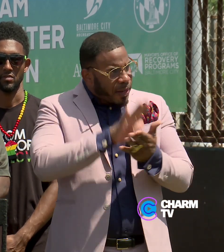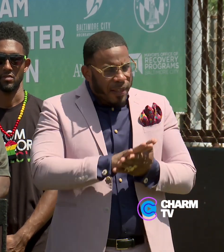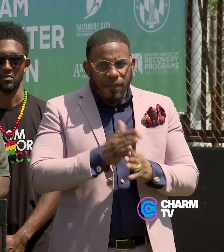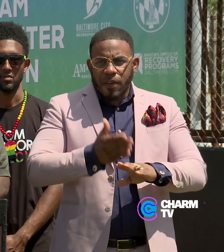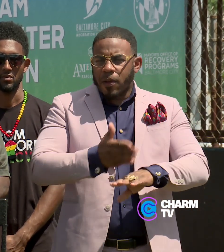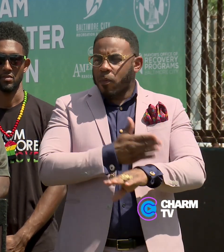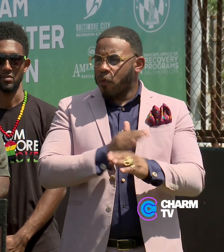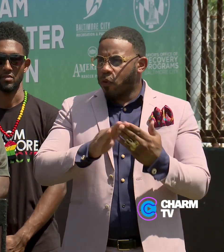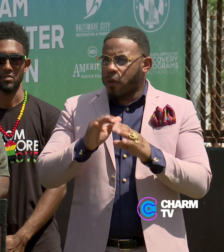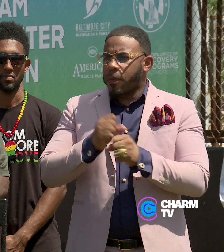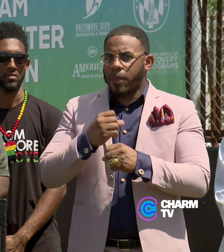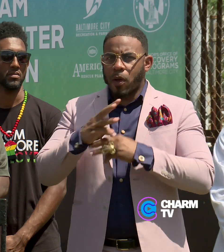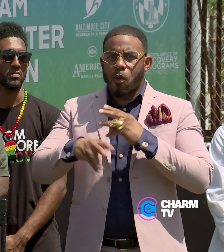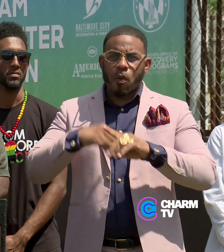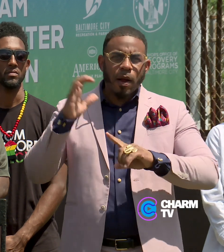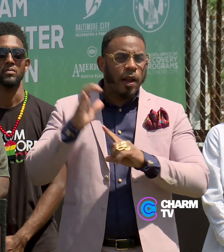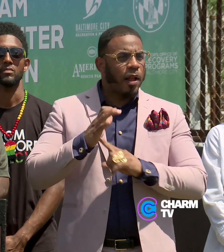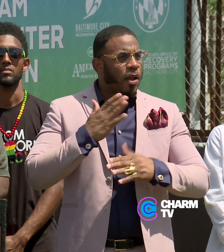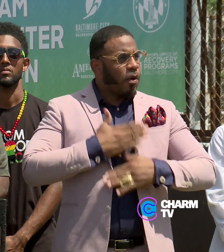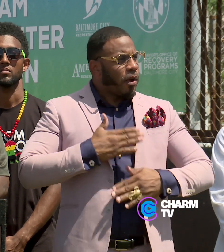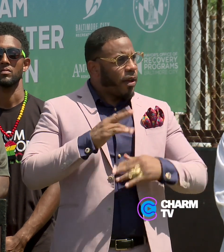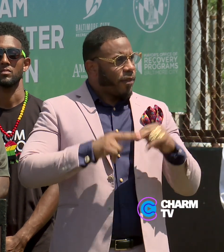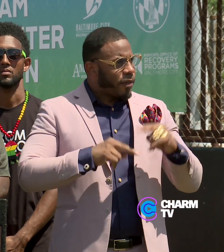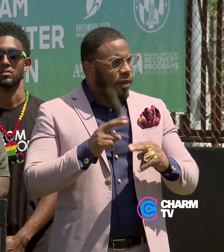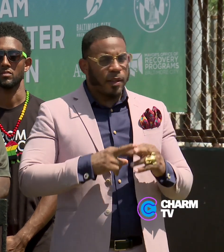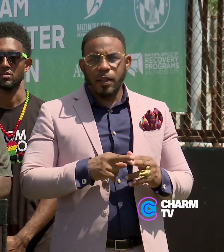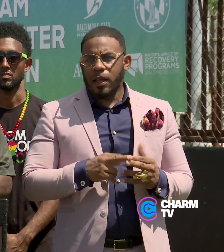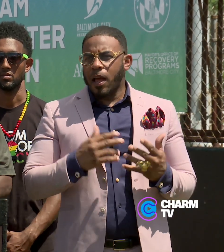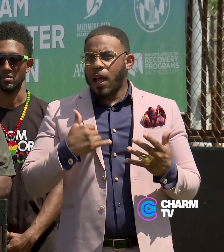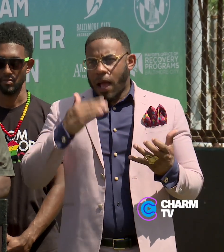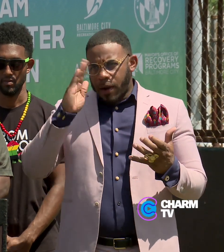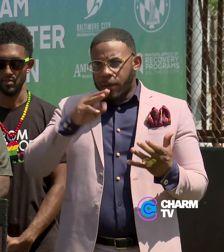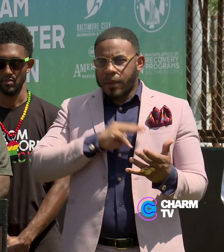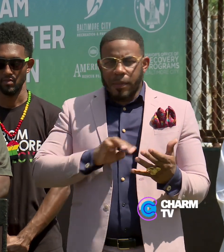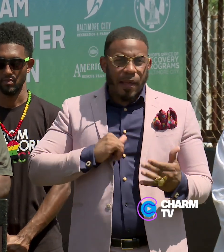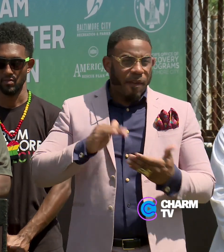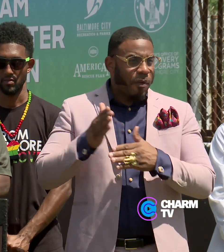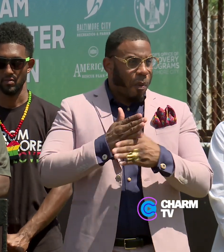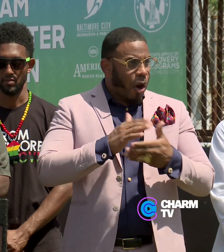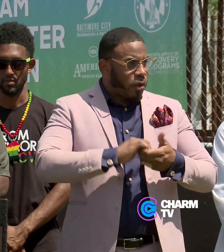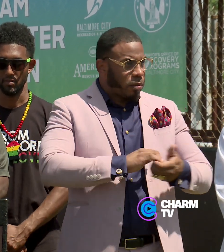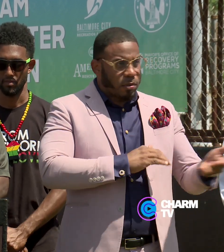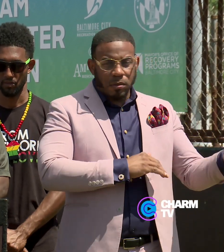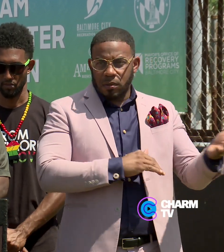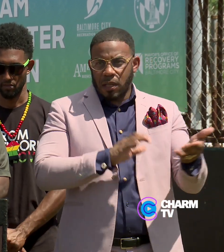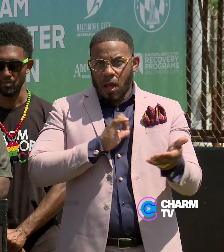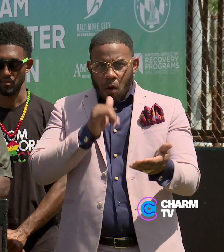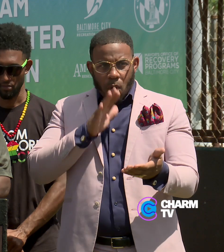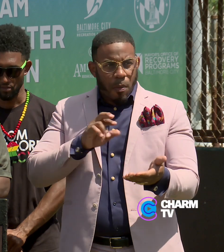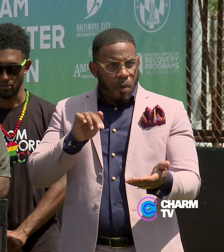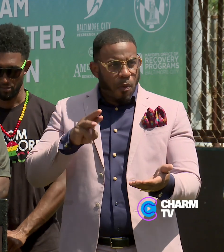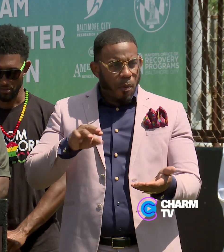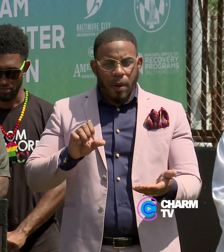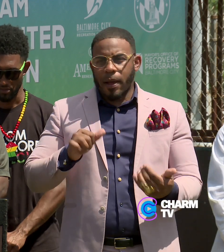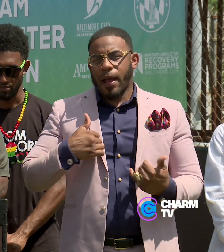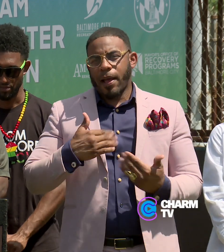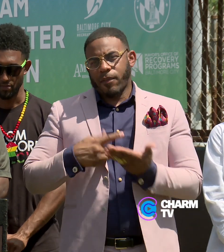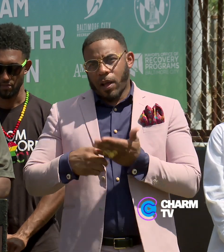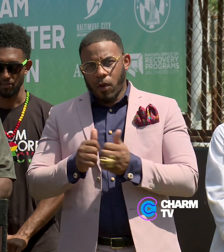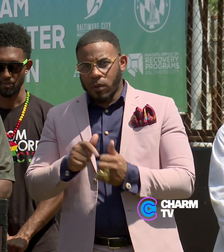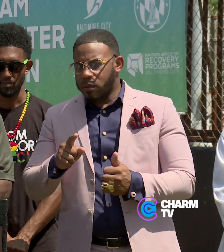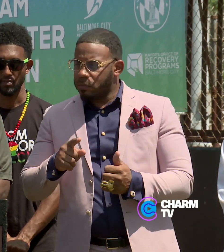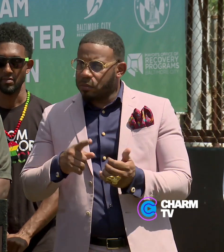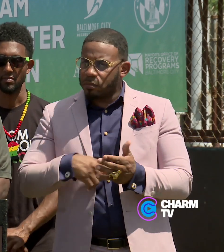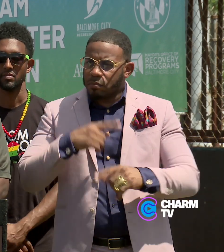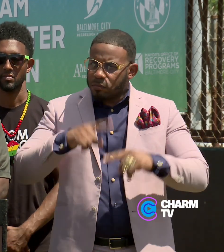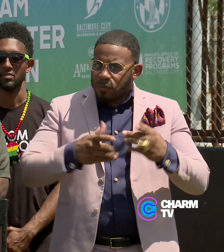in improving the community and making world-class recreational facilities. And I know the mayor has partners. and it's Councilwoman Ramos that I have conversations with on